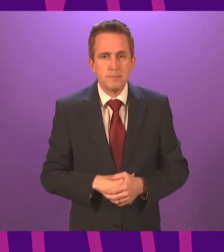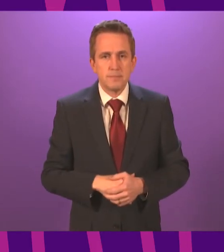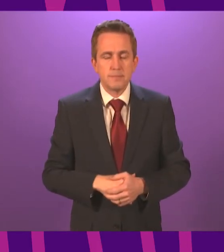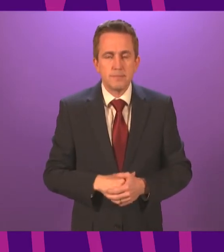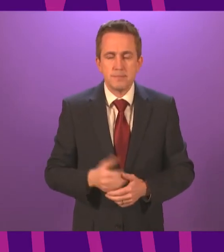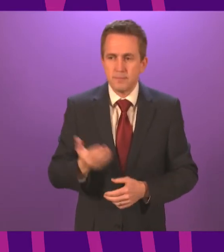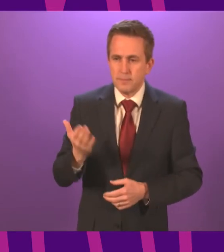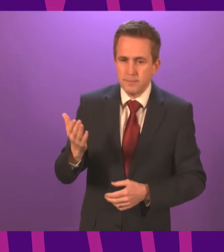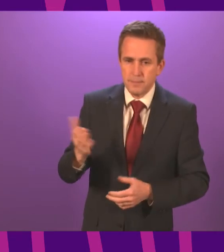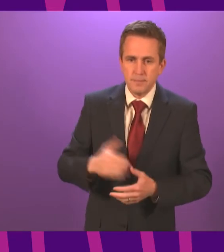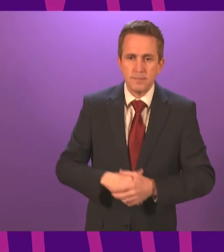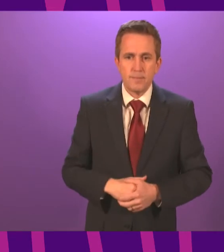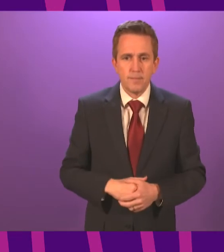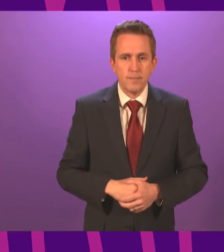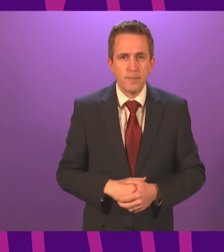McNeill.